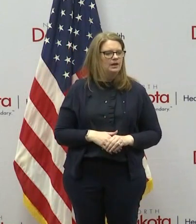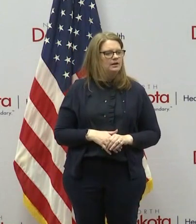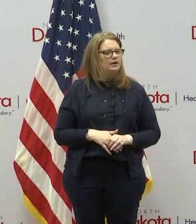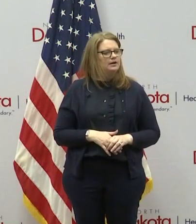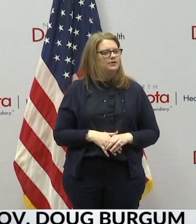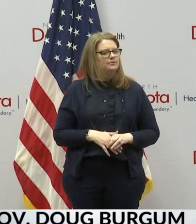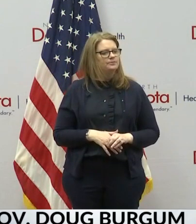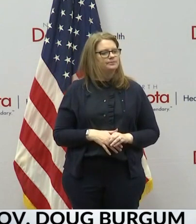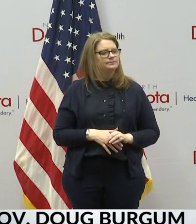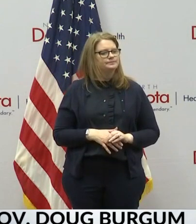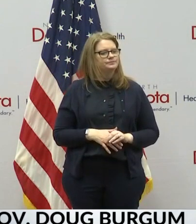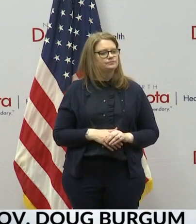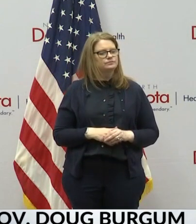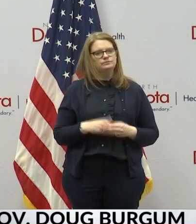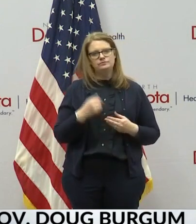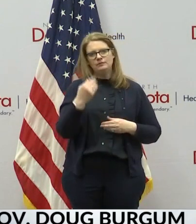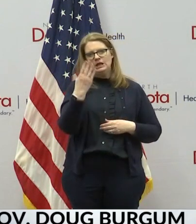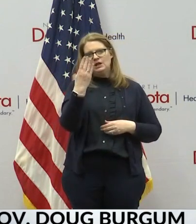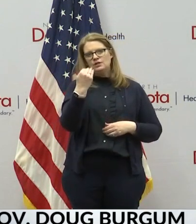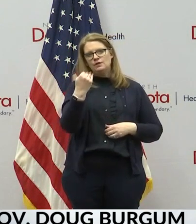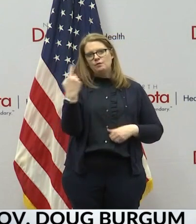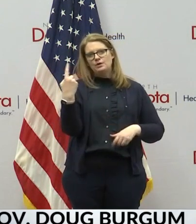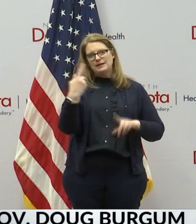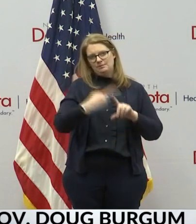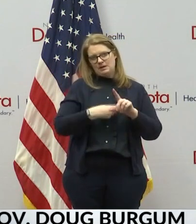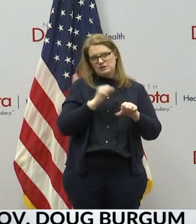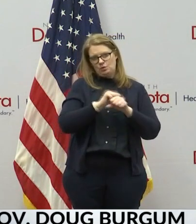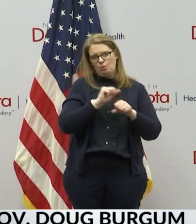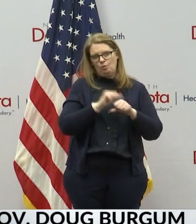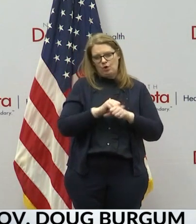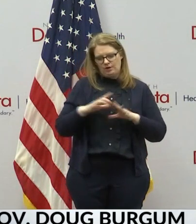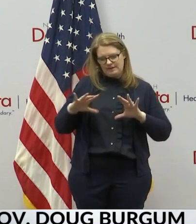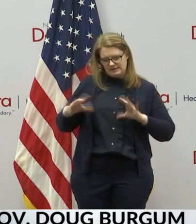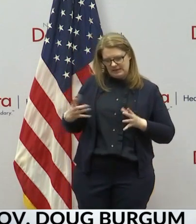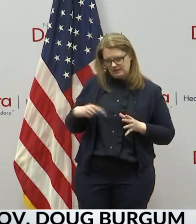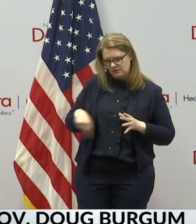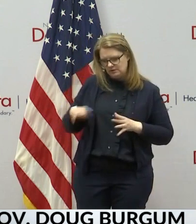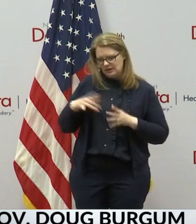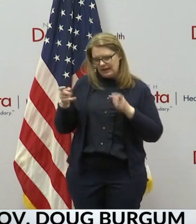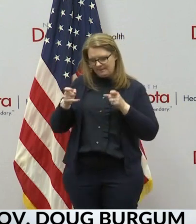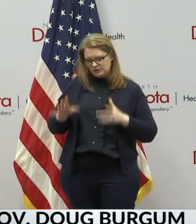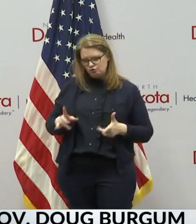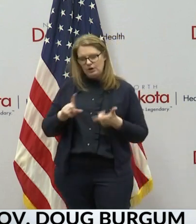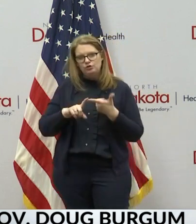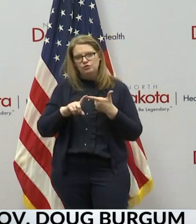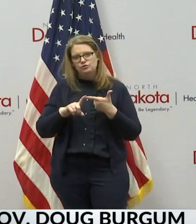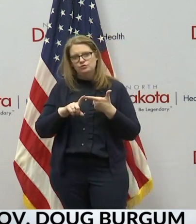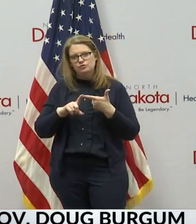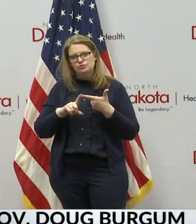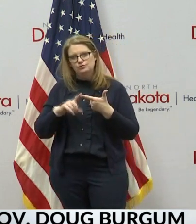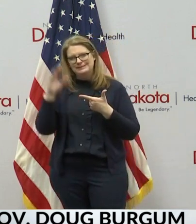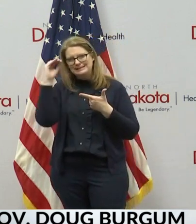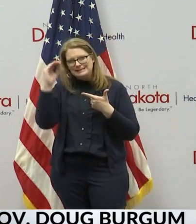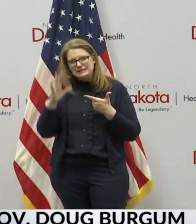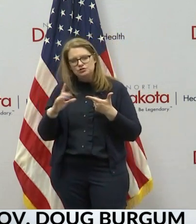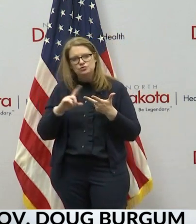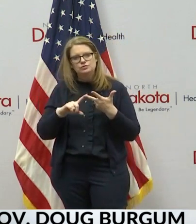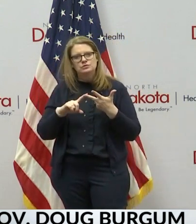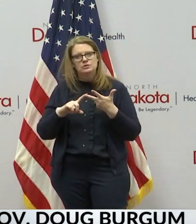When we take a look at the 14 months work of that task force, which included administrators and